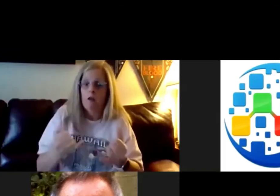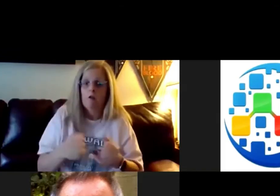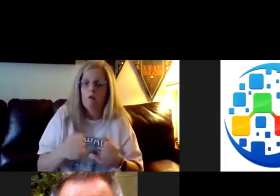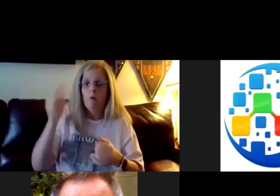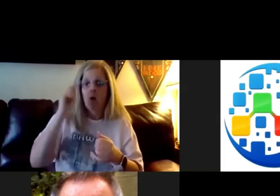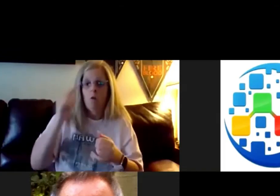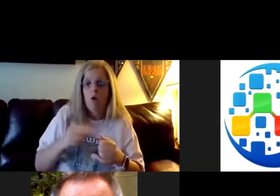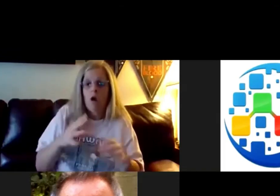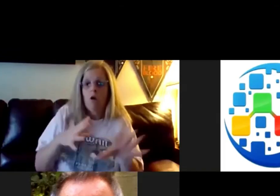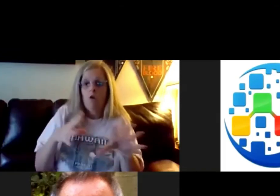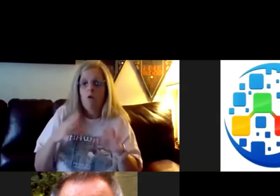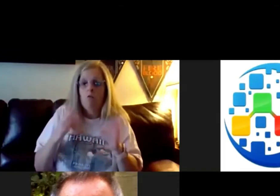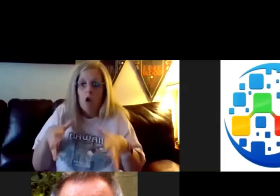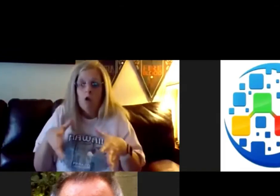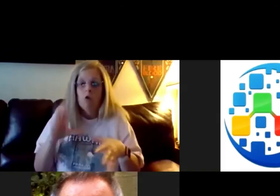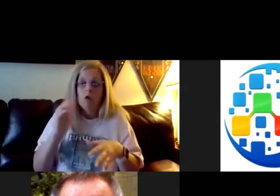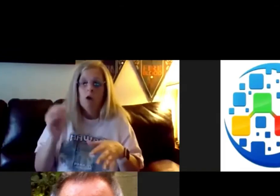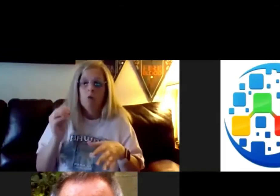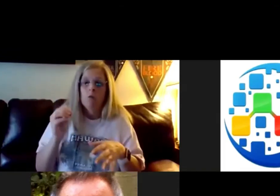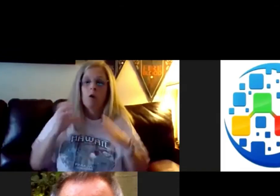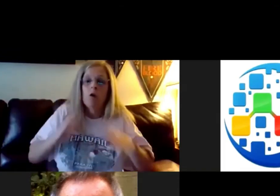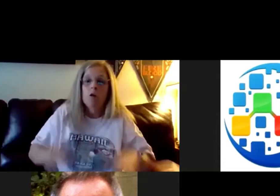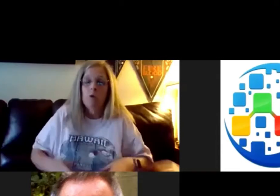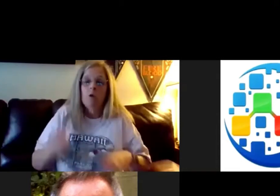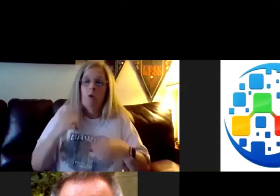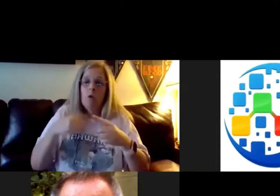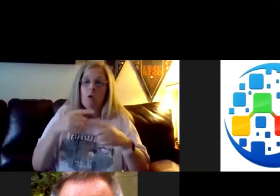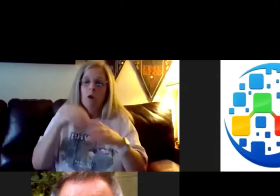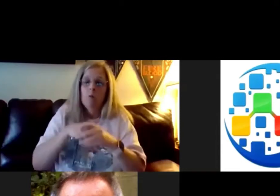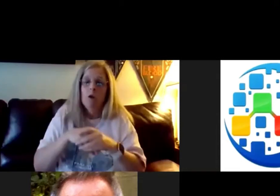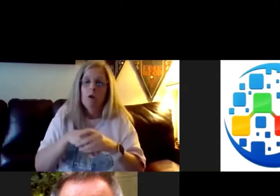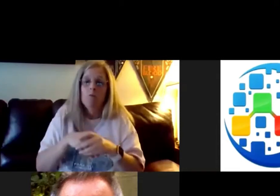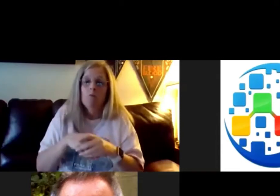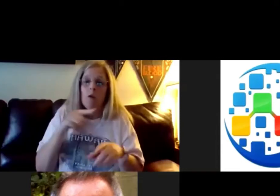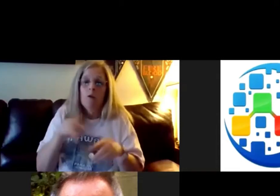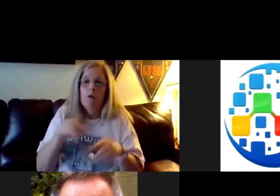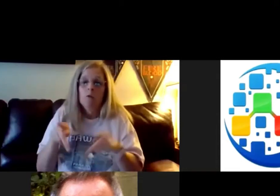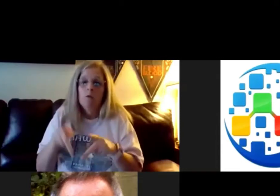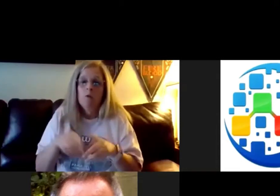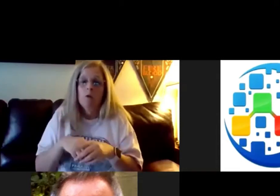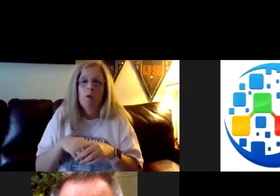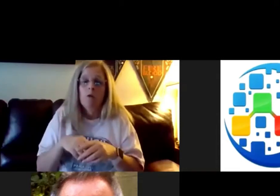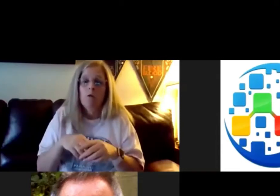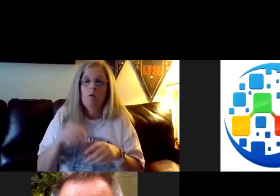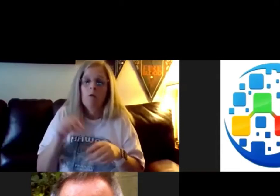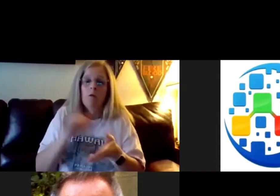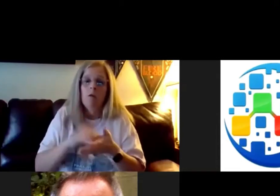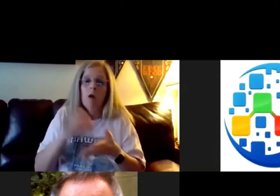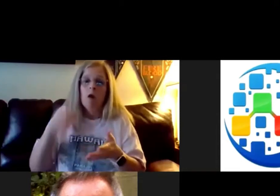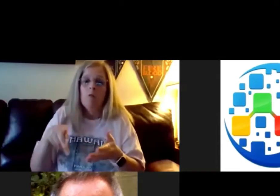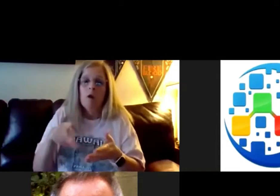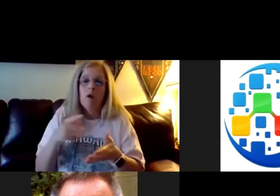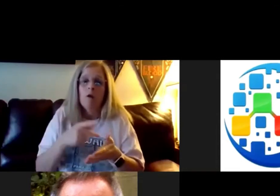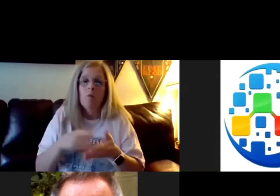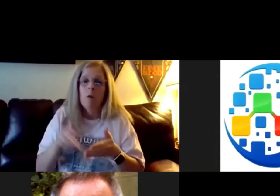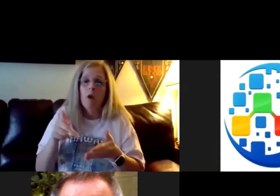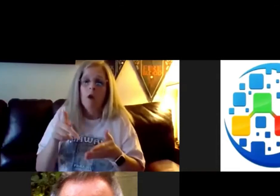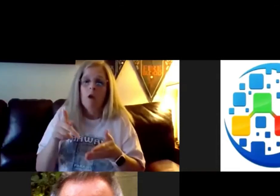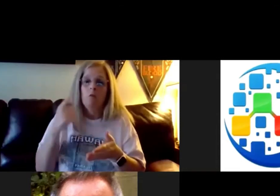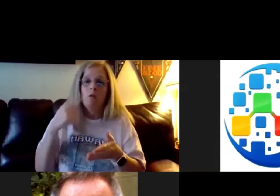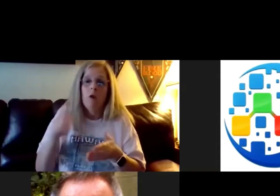lose a customer as they come in. And these individuals that Onpassive is paying the bill for them to use the